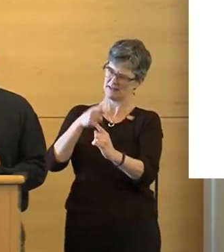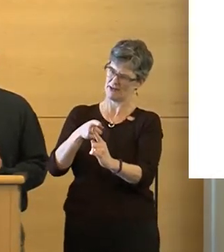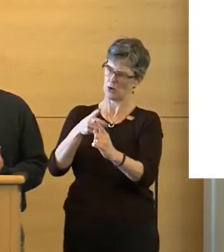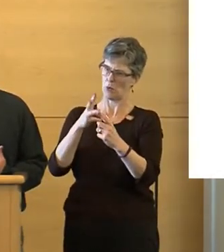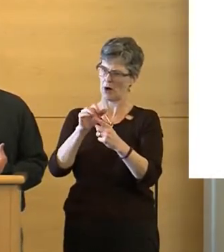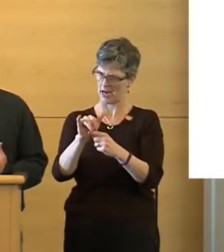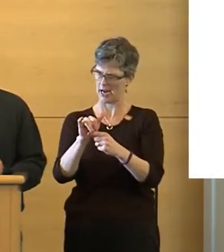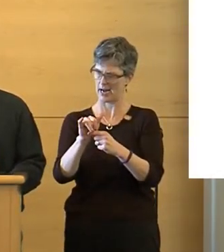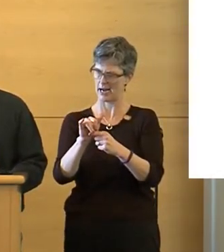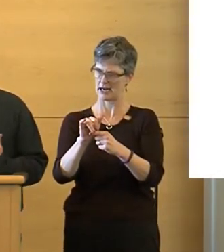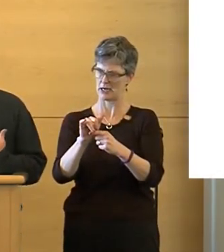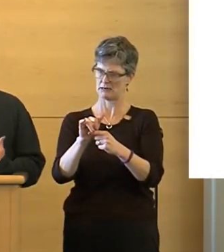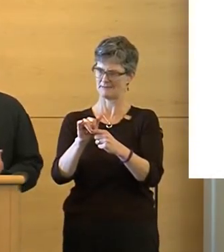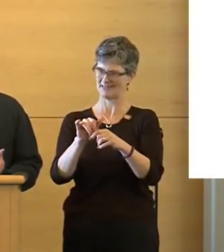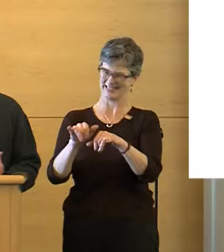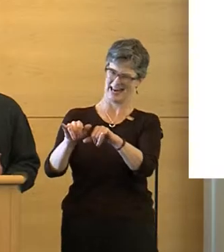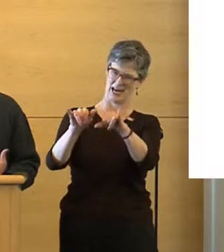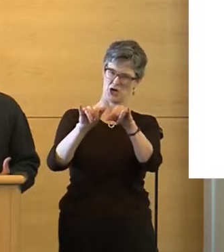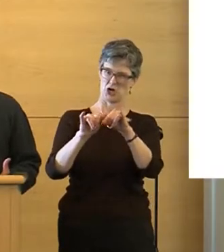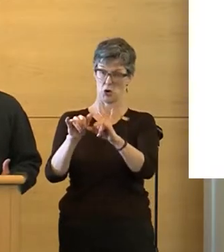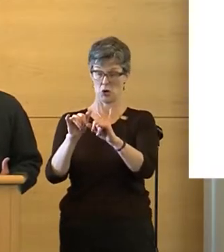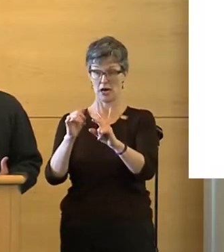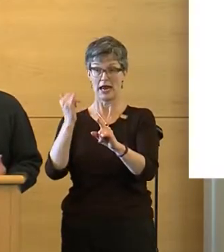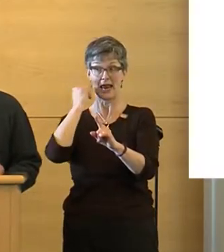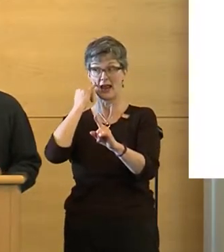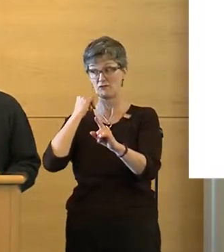At the center of this, we have